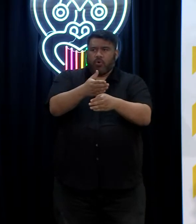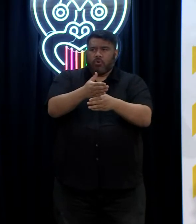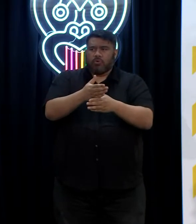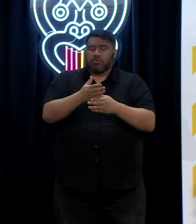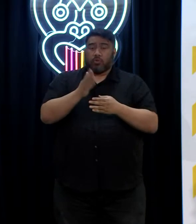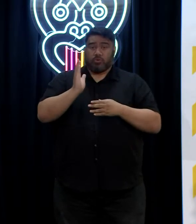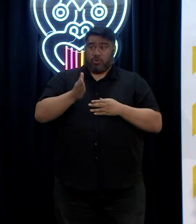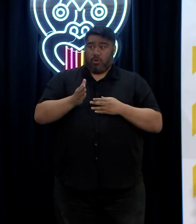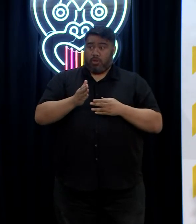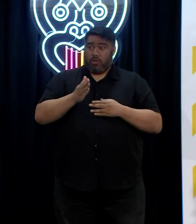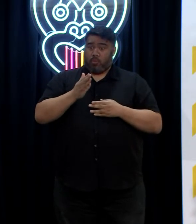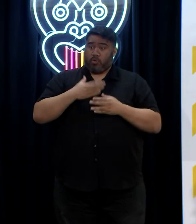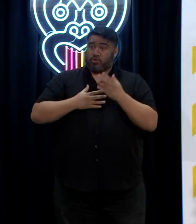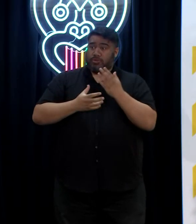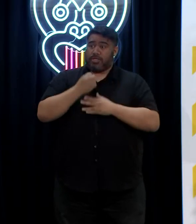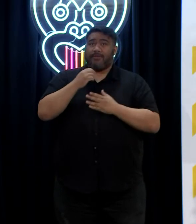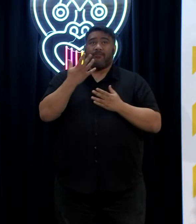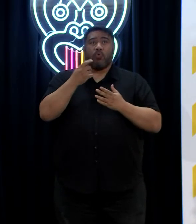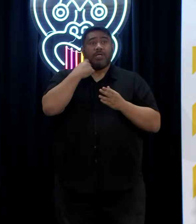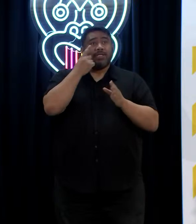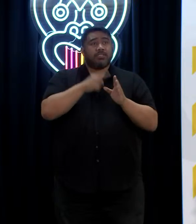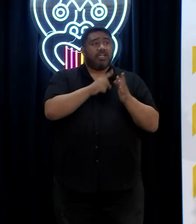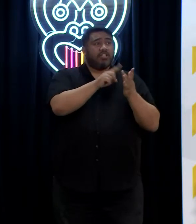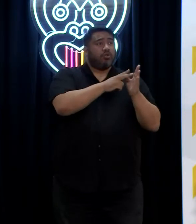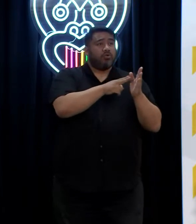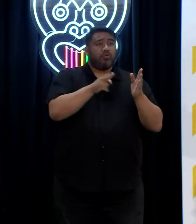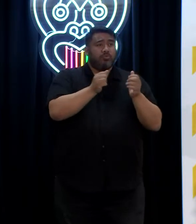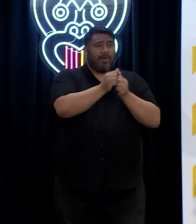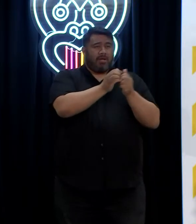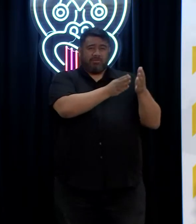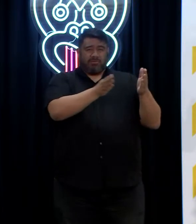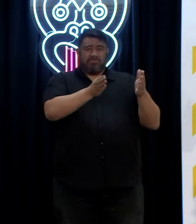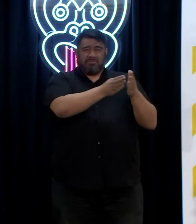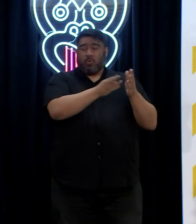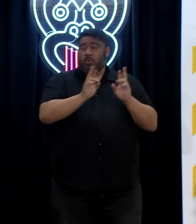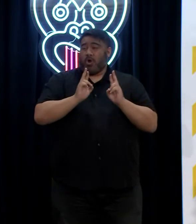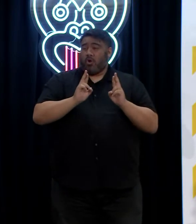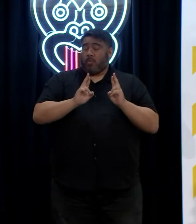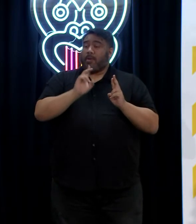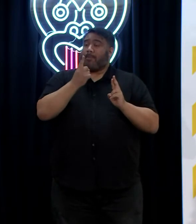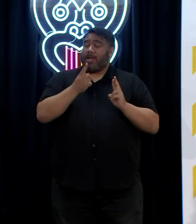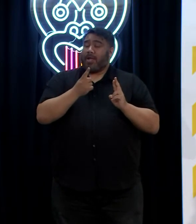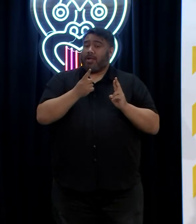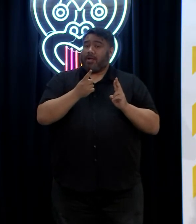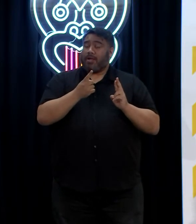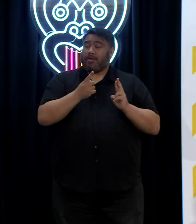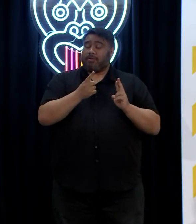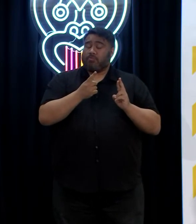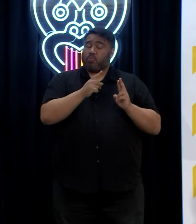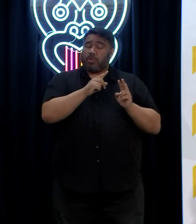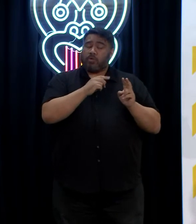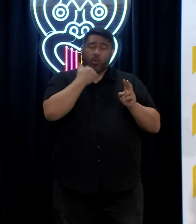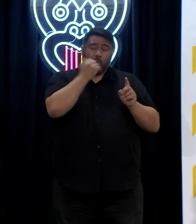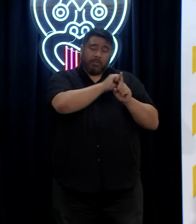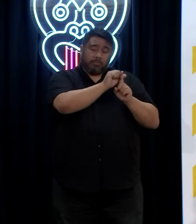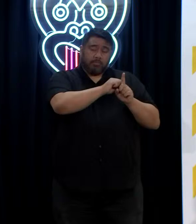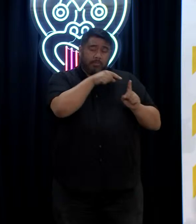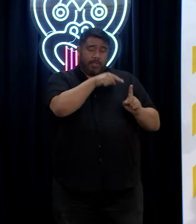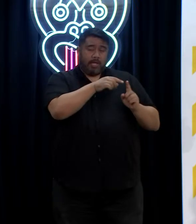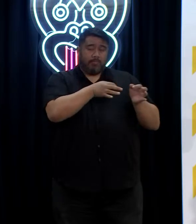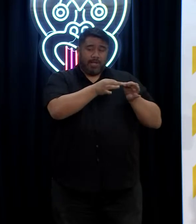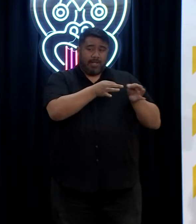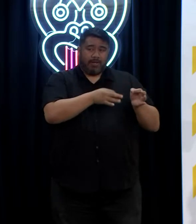working towards the first part of next year for that plan, but we're constantly looking at it and thinking about how it might be tweaked. Last clarification, I